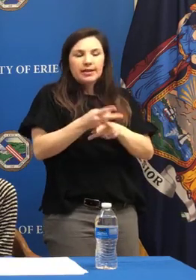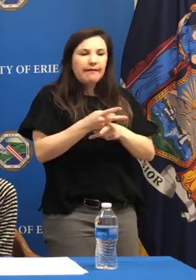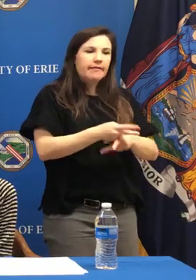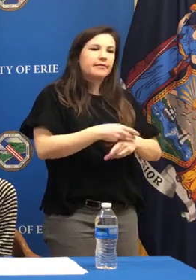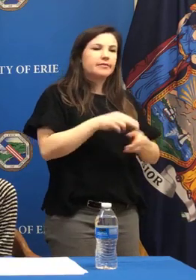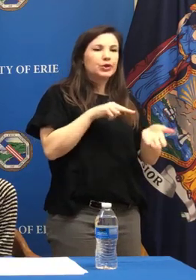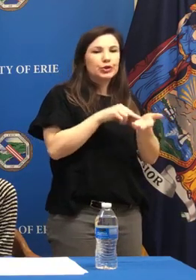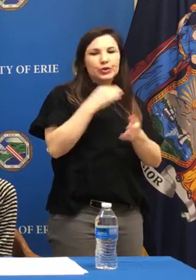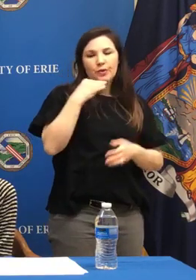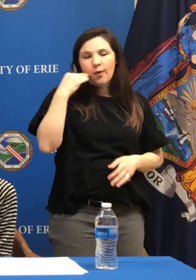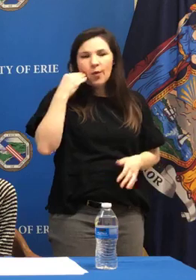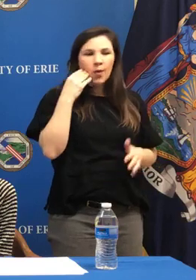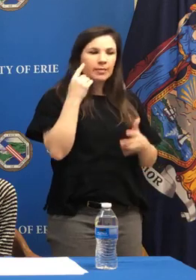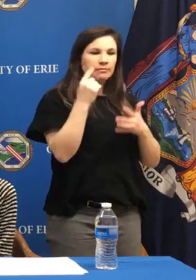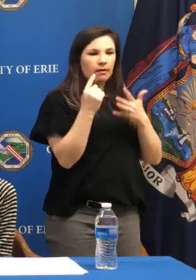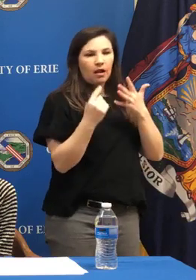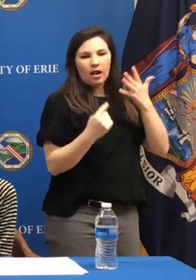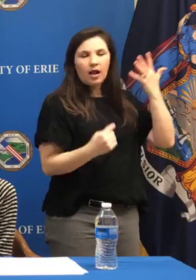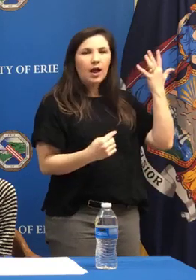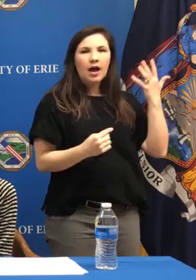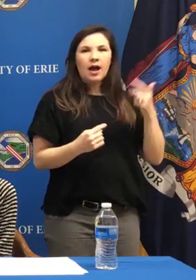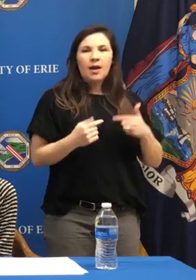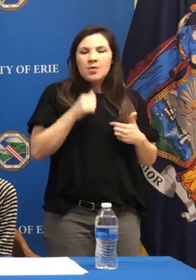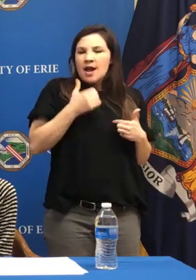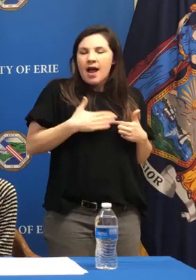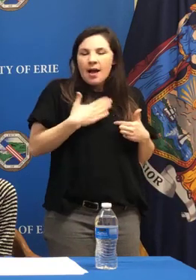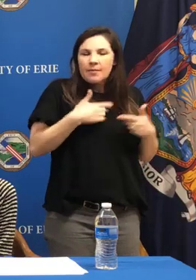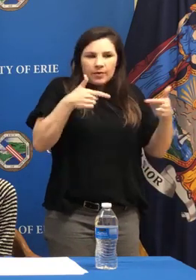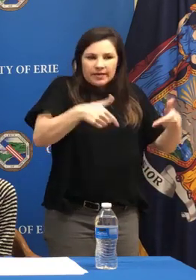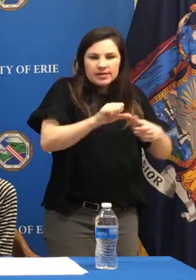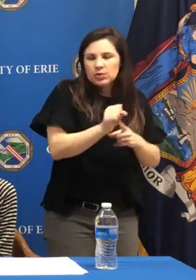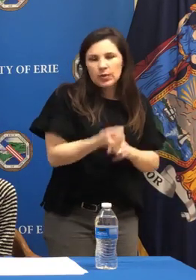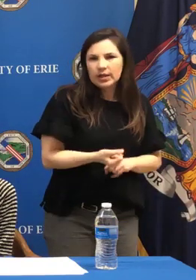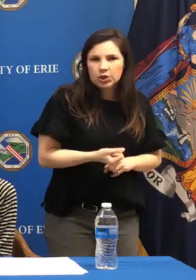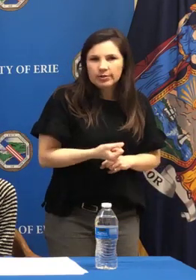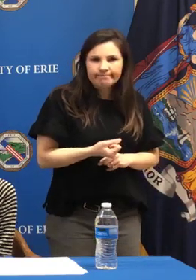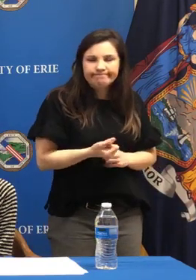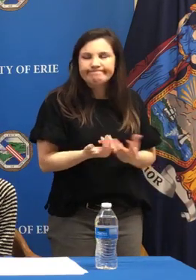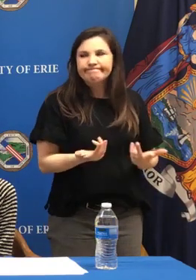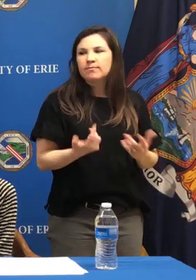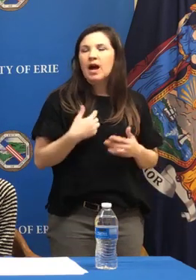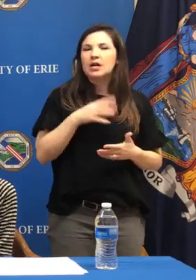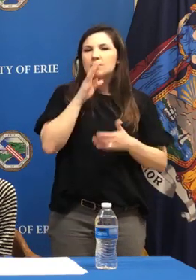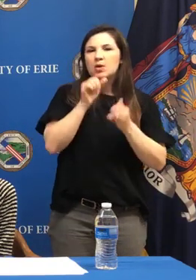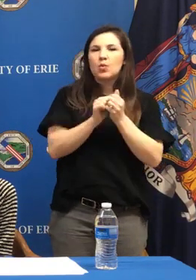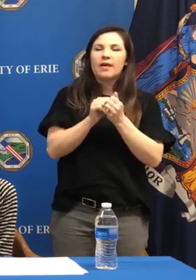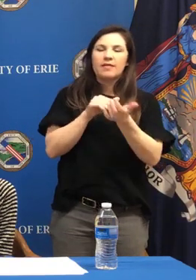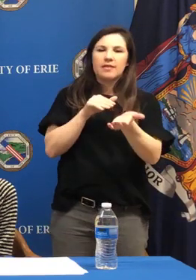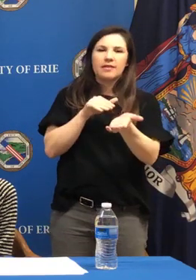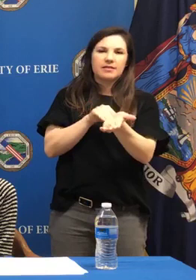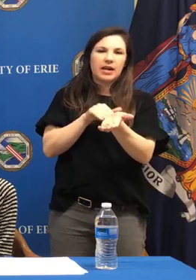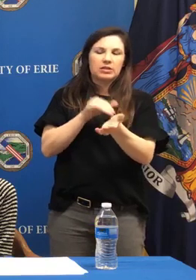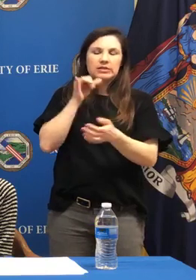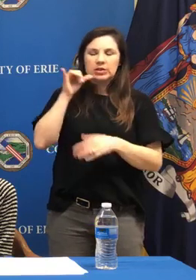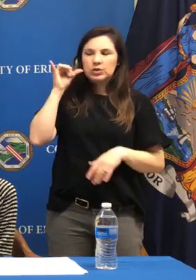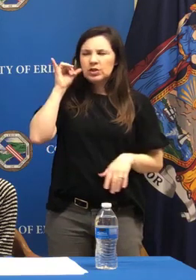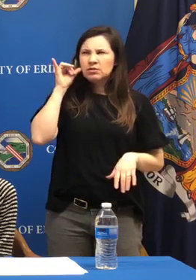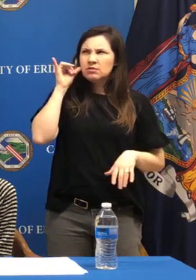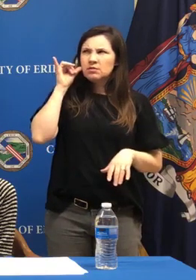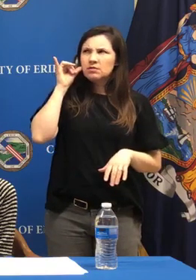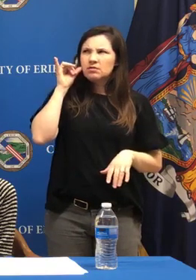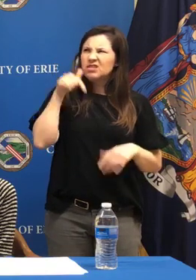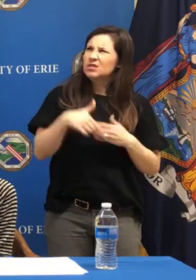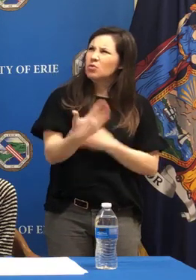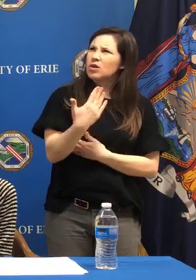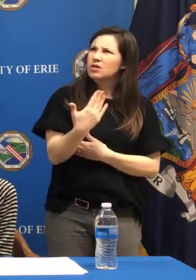homes. None of us are happy with the situation we're in. I was talking to a healthcare provider yesterday, or maybe it was even